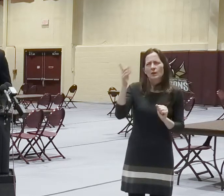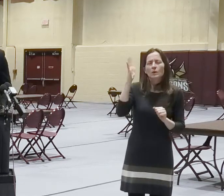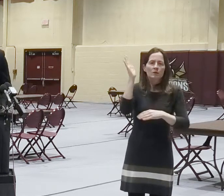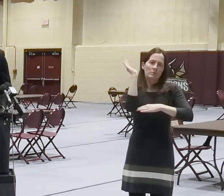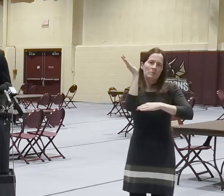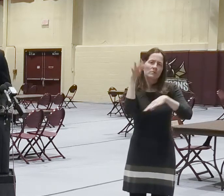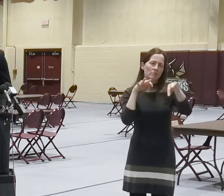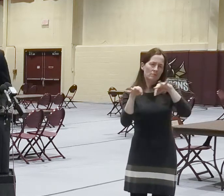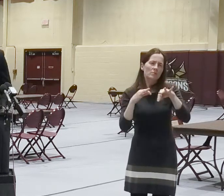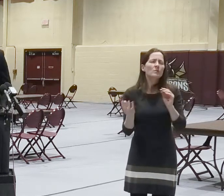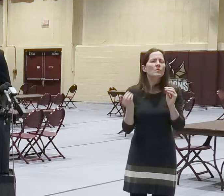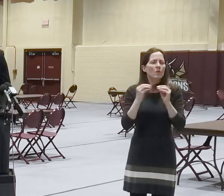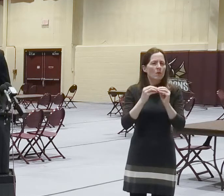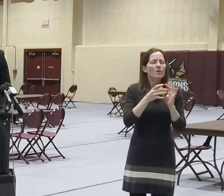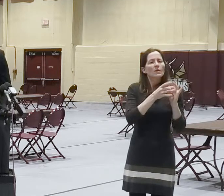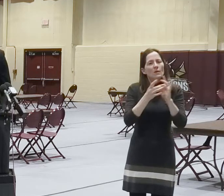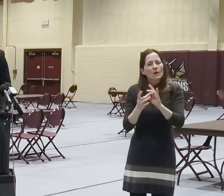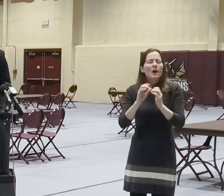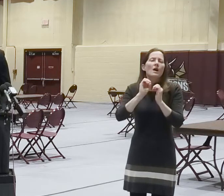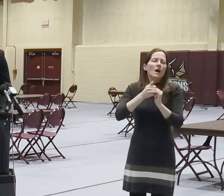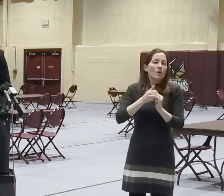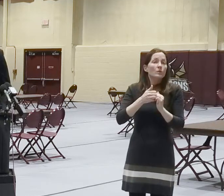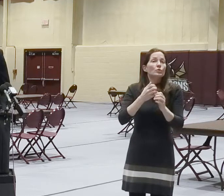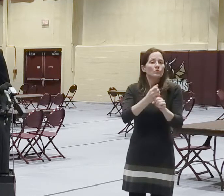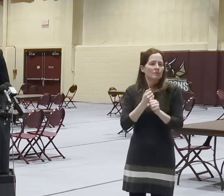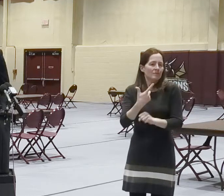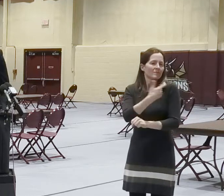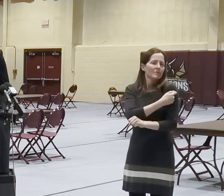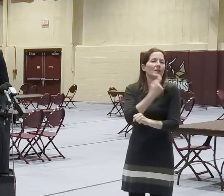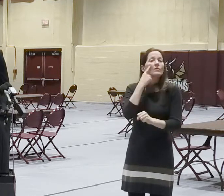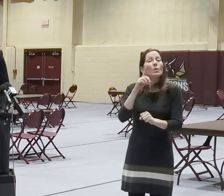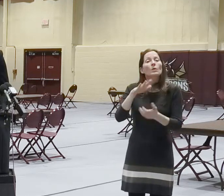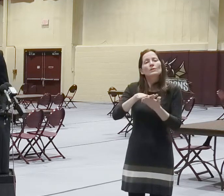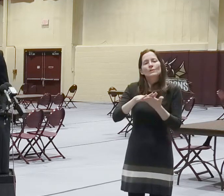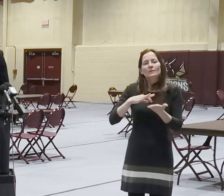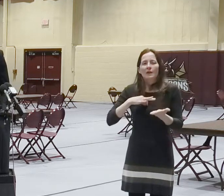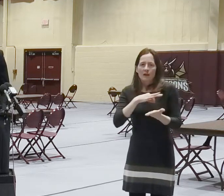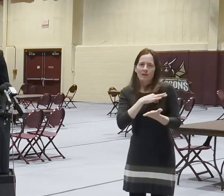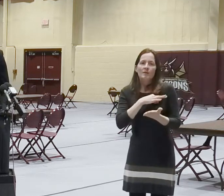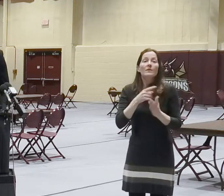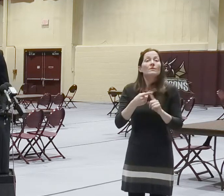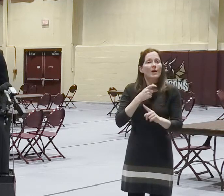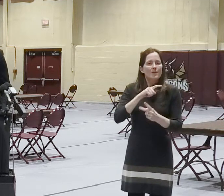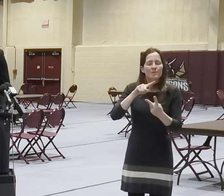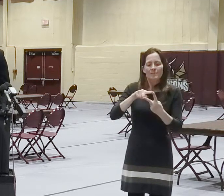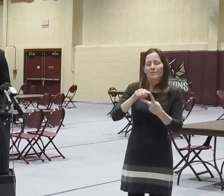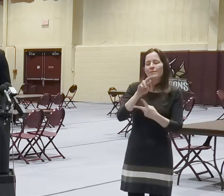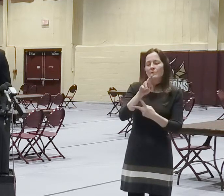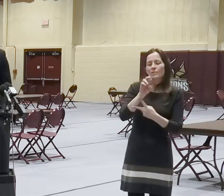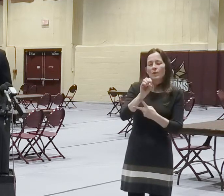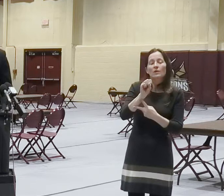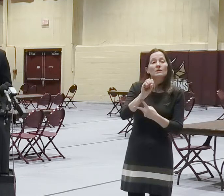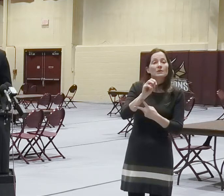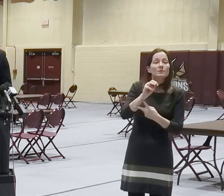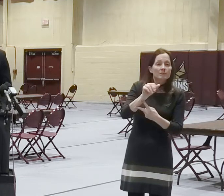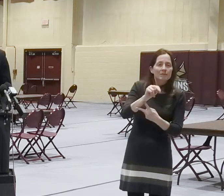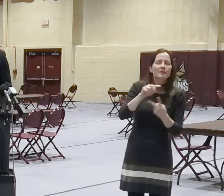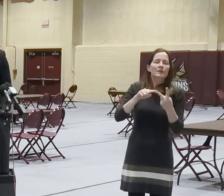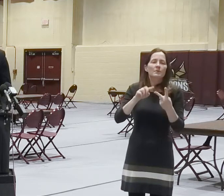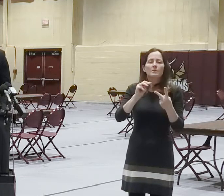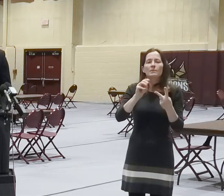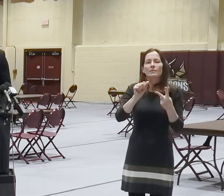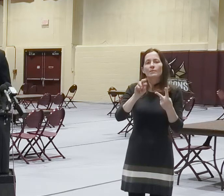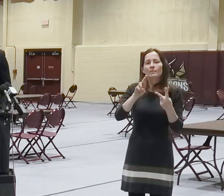for vaccinating our school staff from Dr. Rossman and Dr. Martirano. As for our non-public